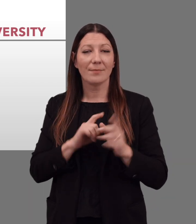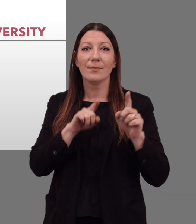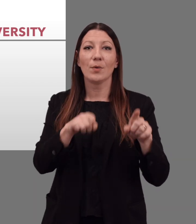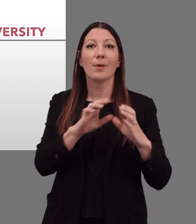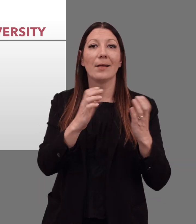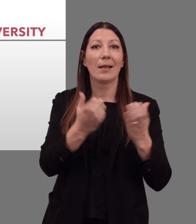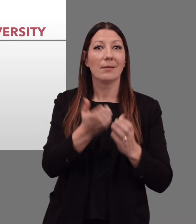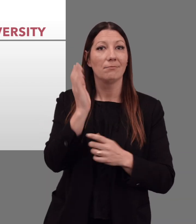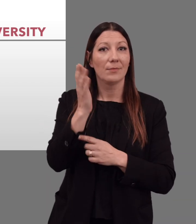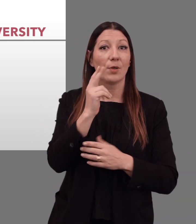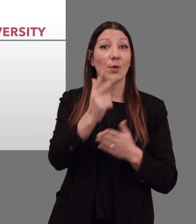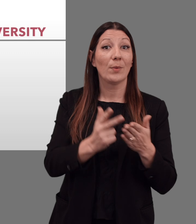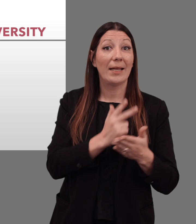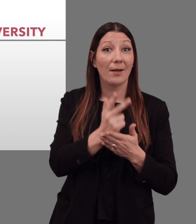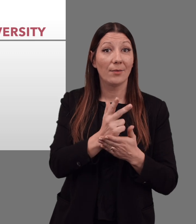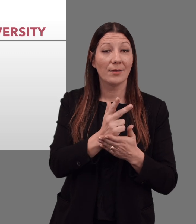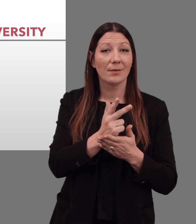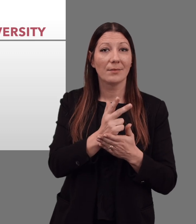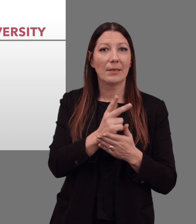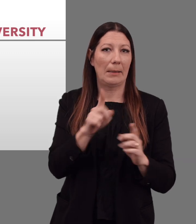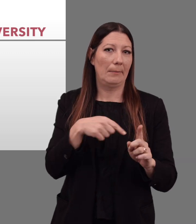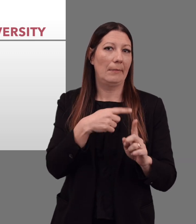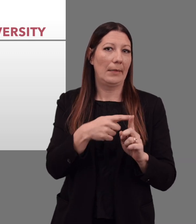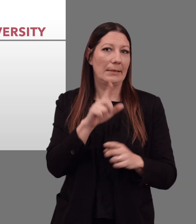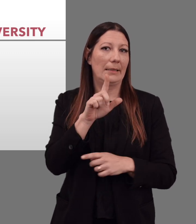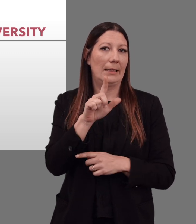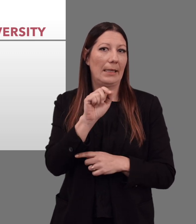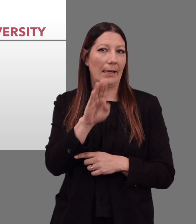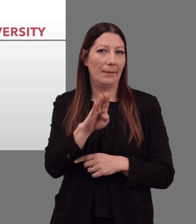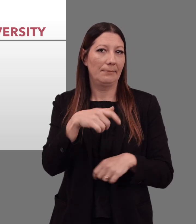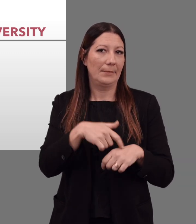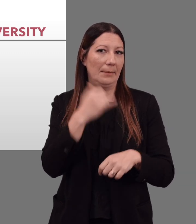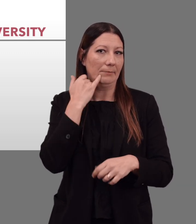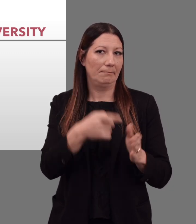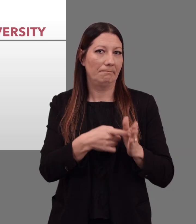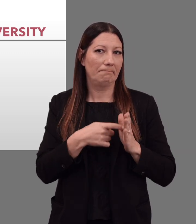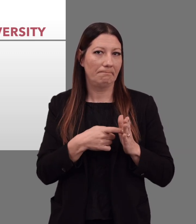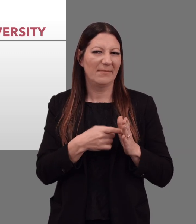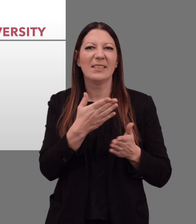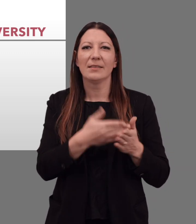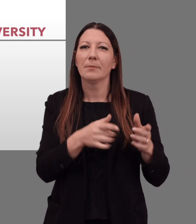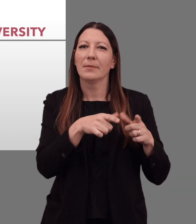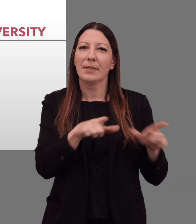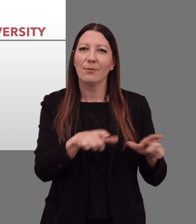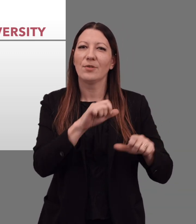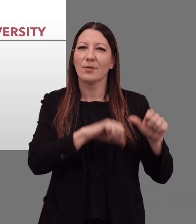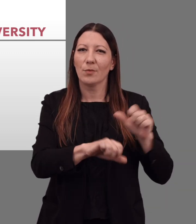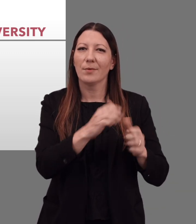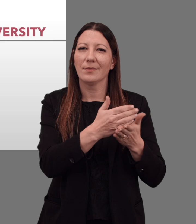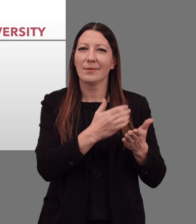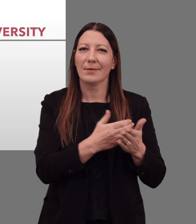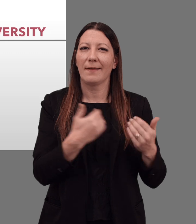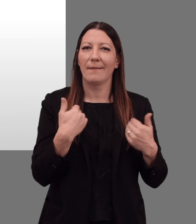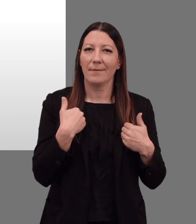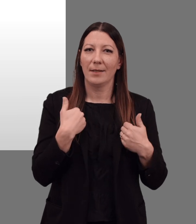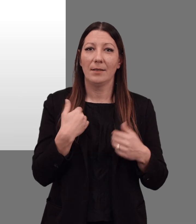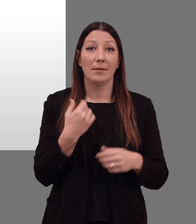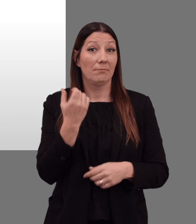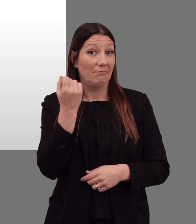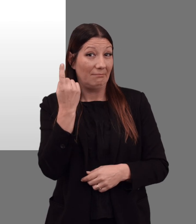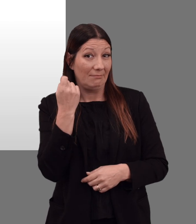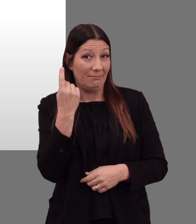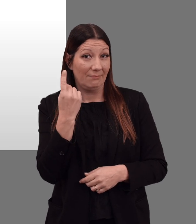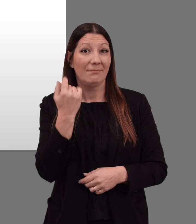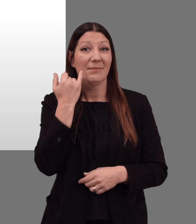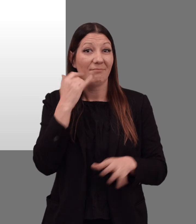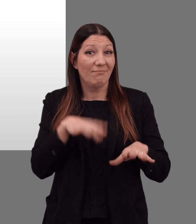of lecture per week, plus additional time in the lab if the course has a lab component, such as language courses and science courses. A course